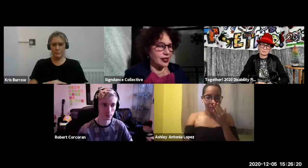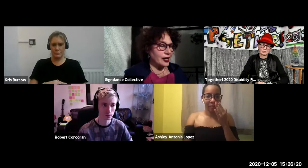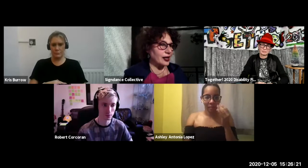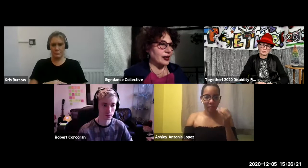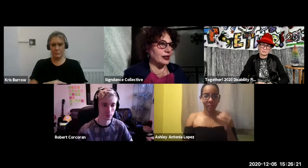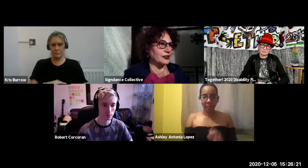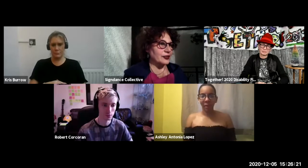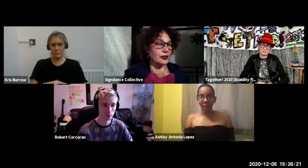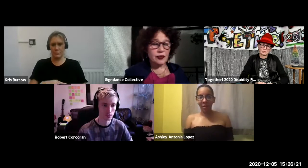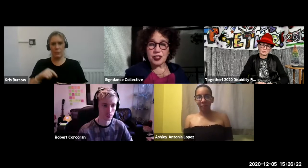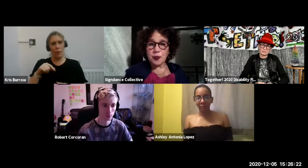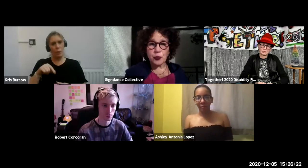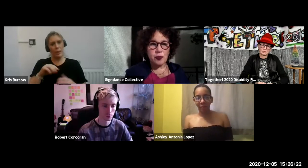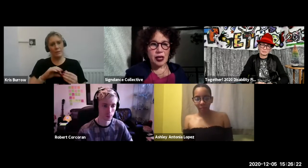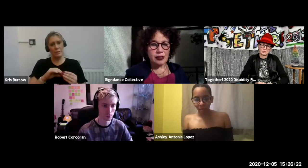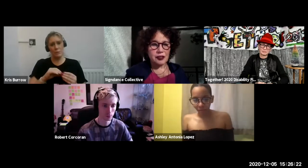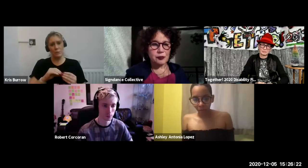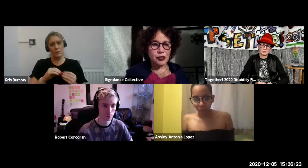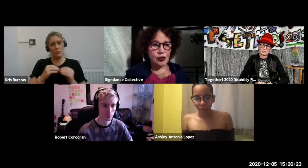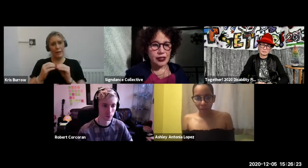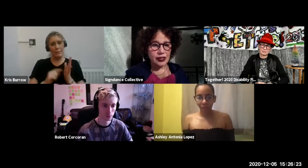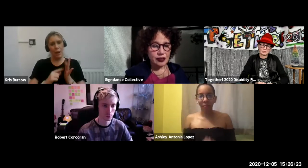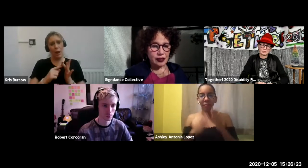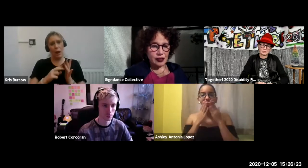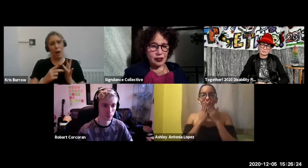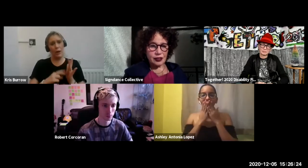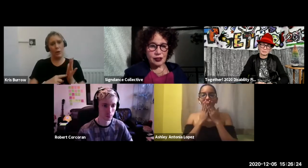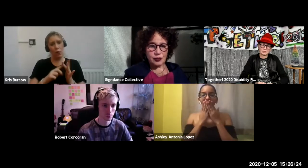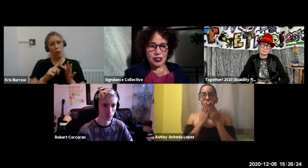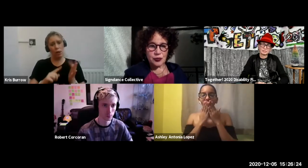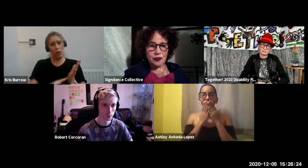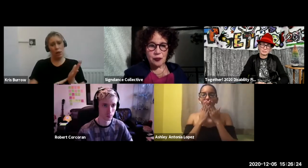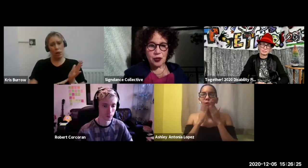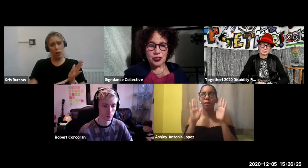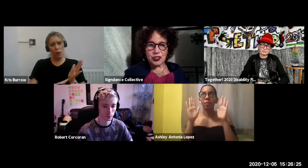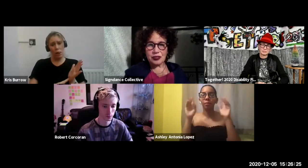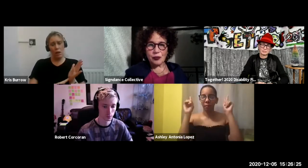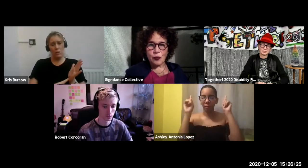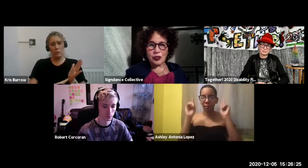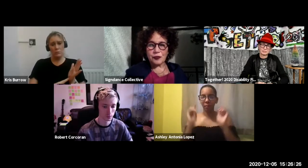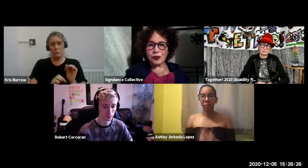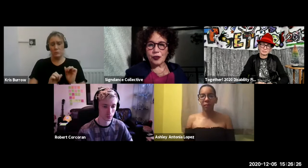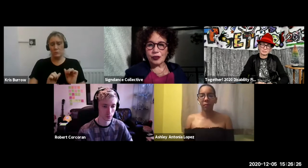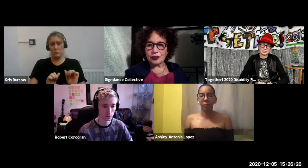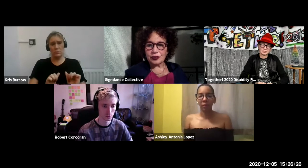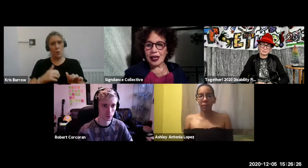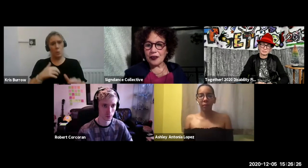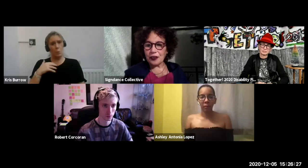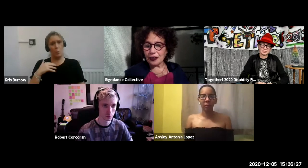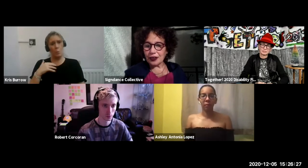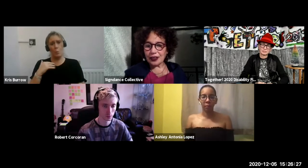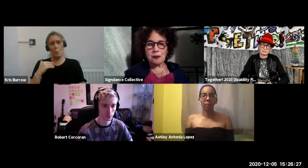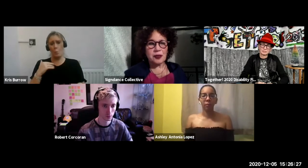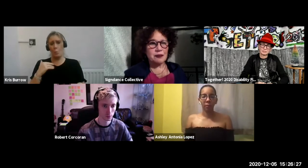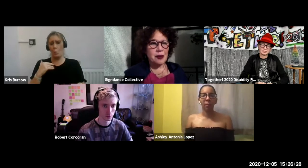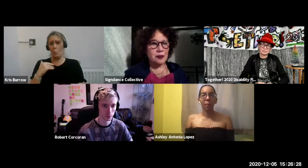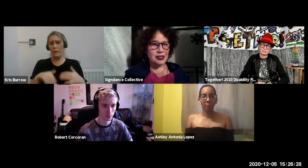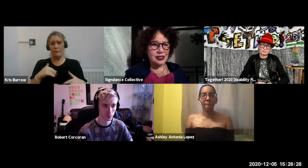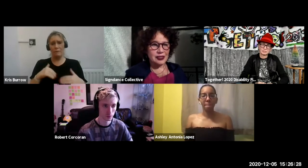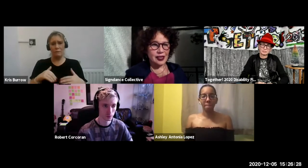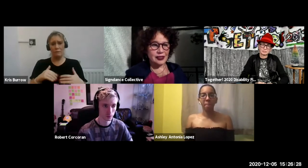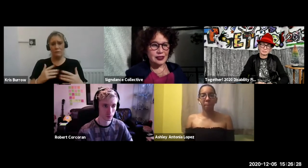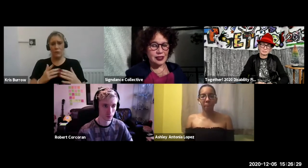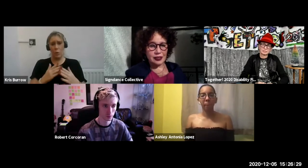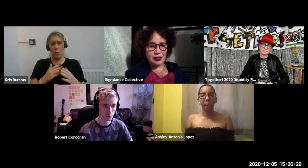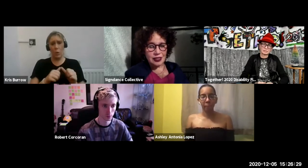created, the spoken word by Lionel Macaulay, who is one of the most wonderful ever company